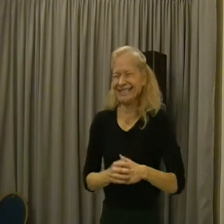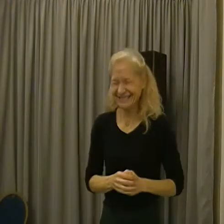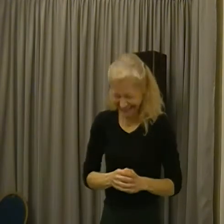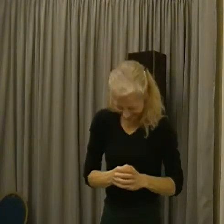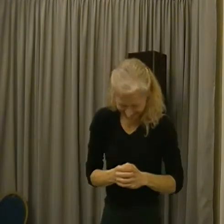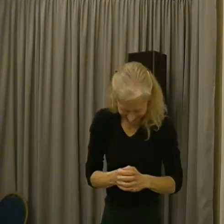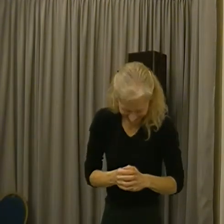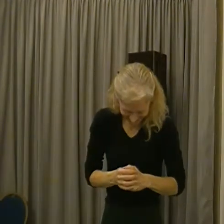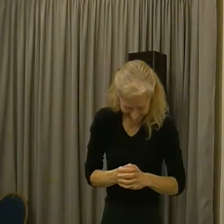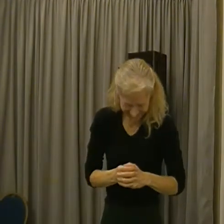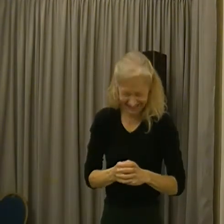Warned not to glory.